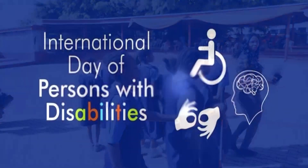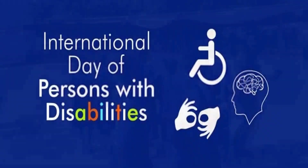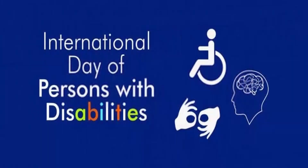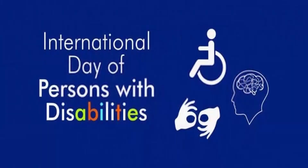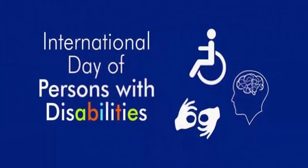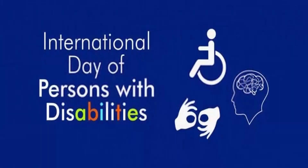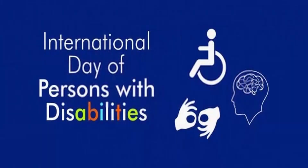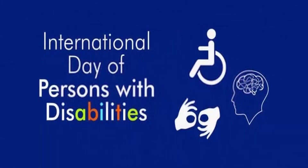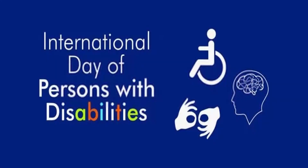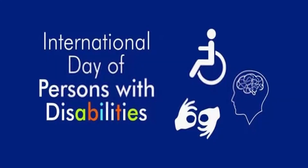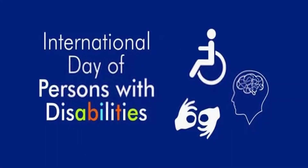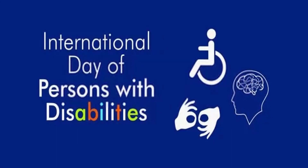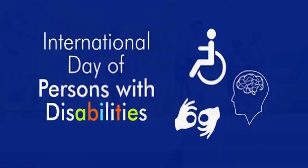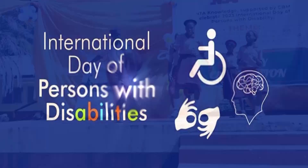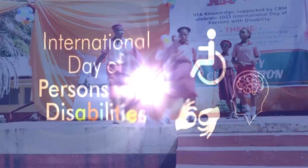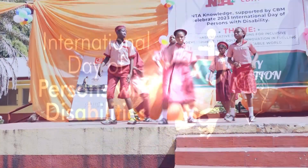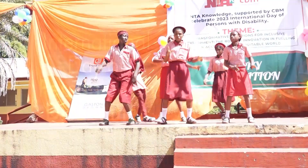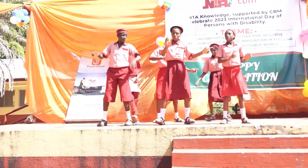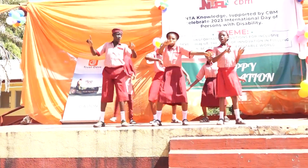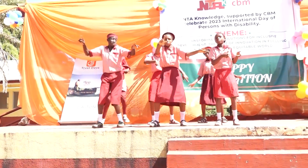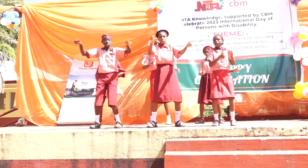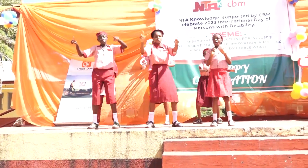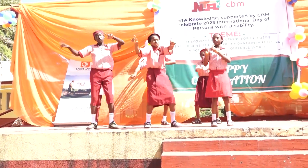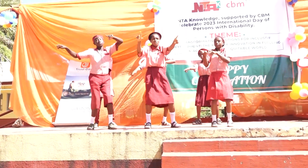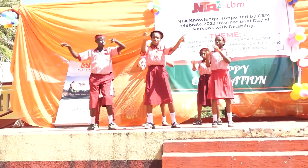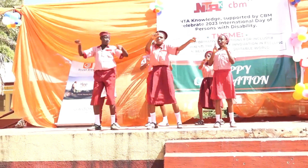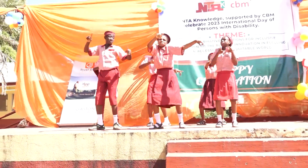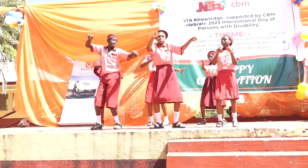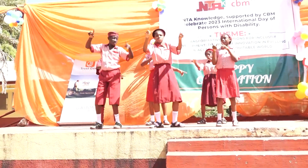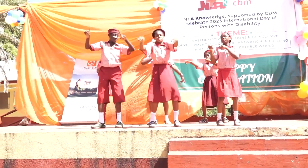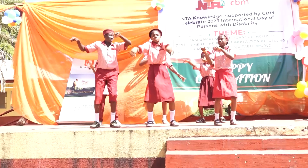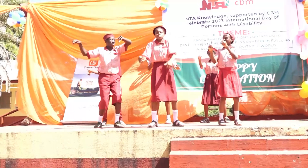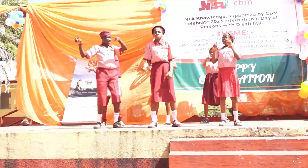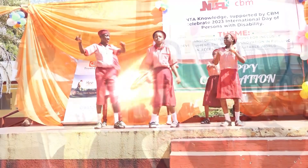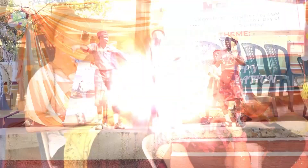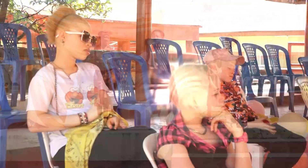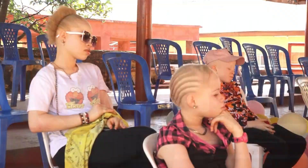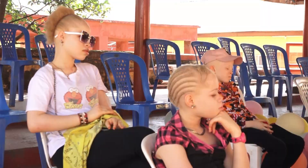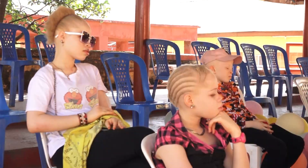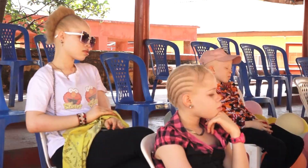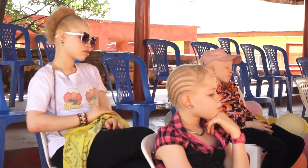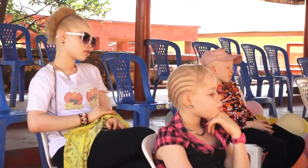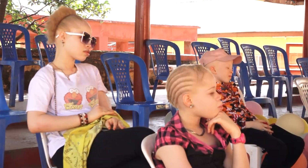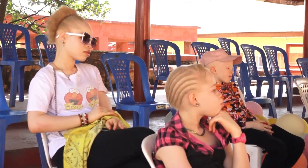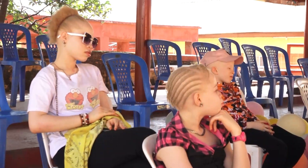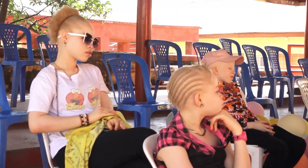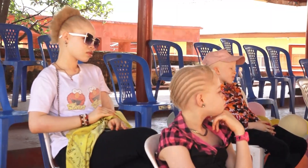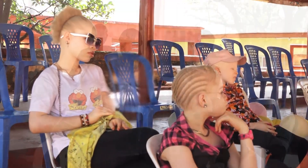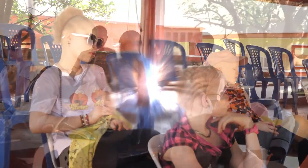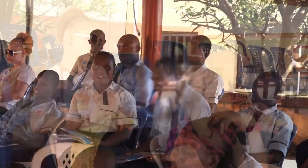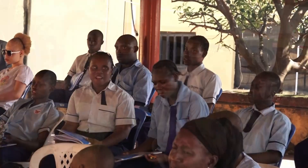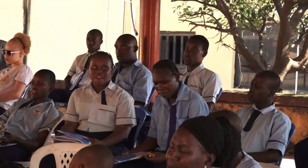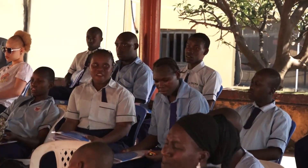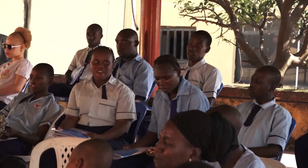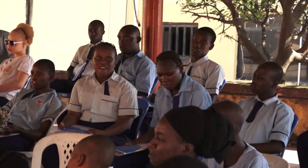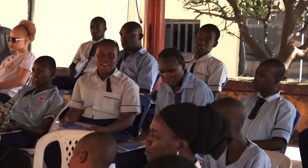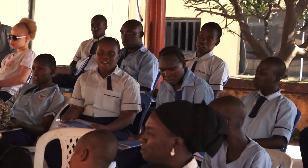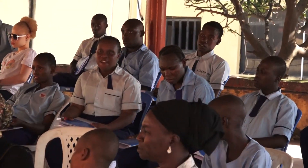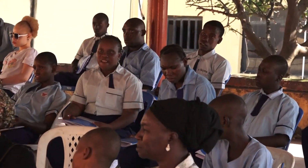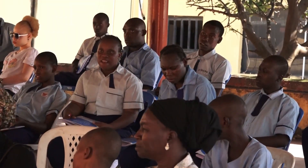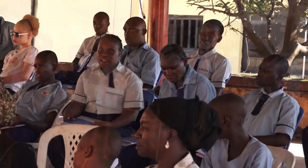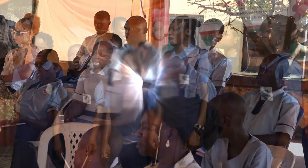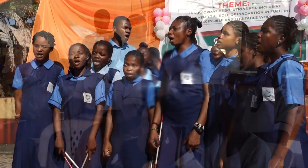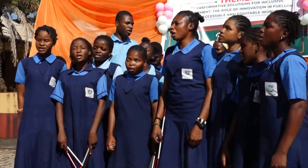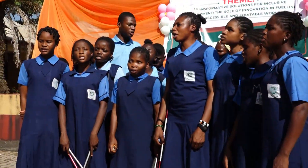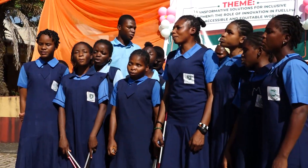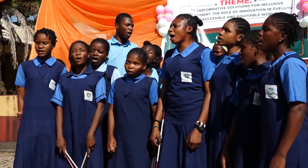International Day of Persons with Disability is a day set aside to celebrate and create awareness on issues or